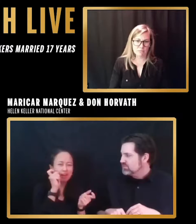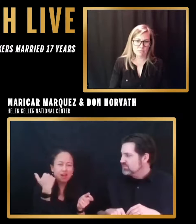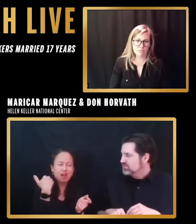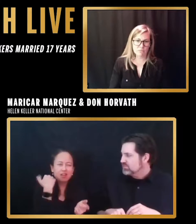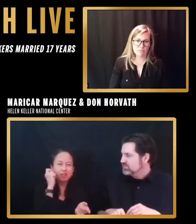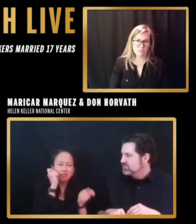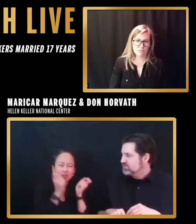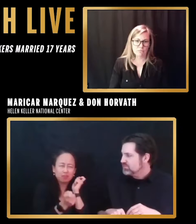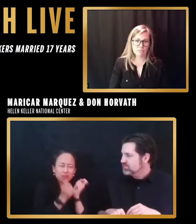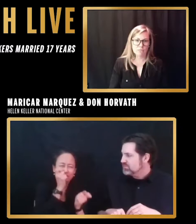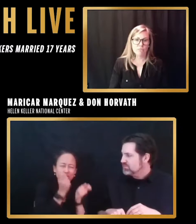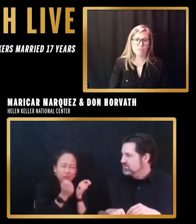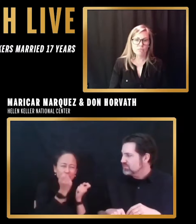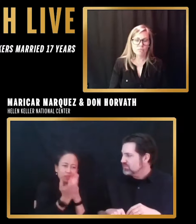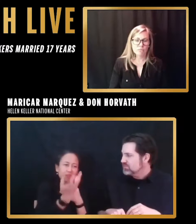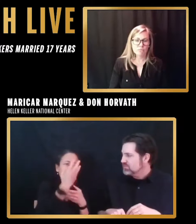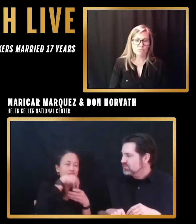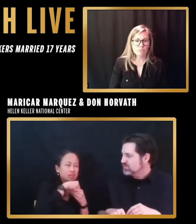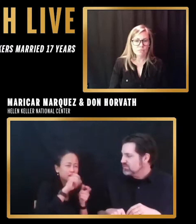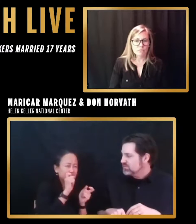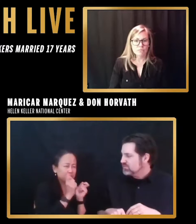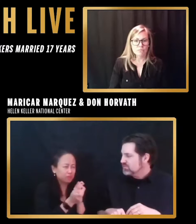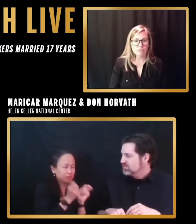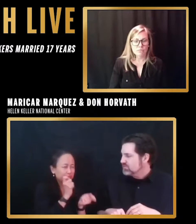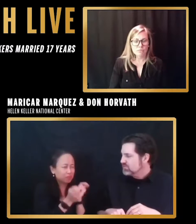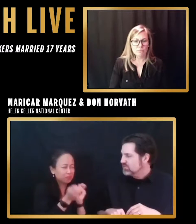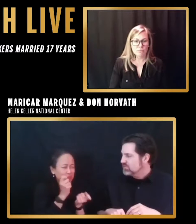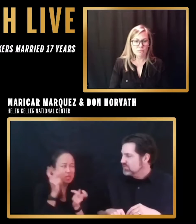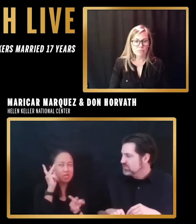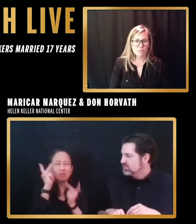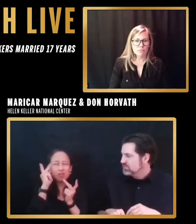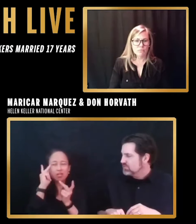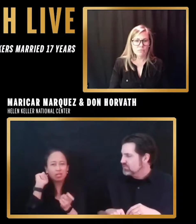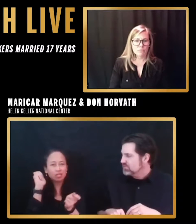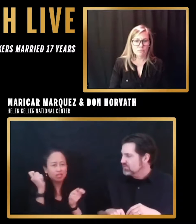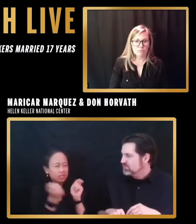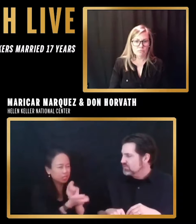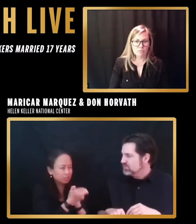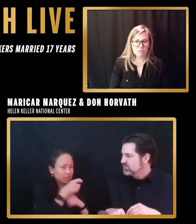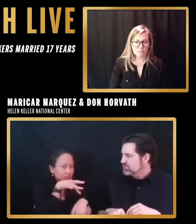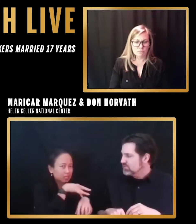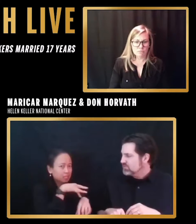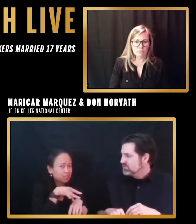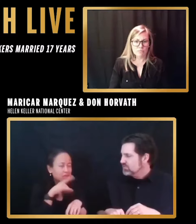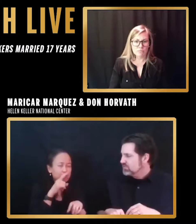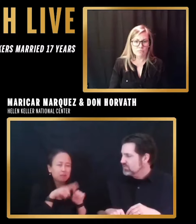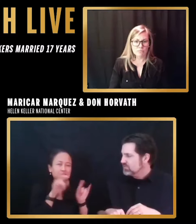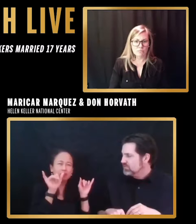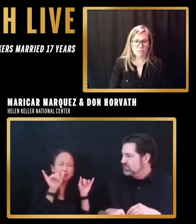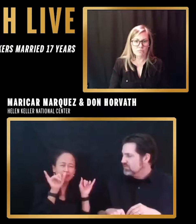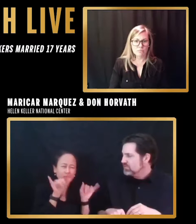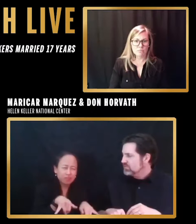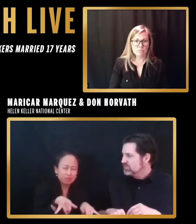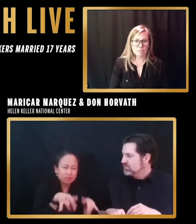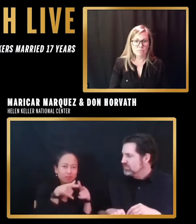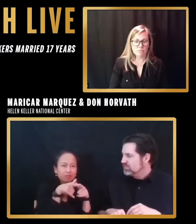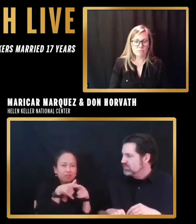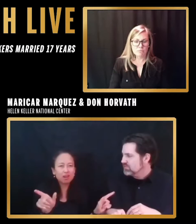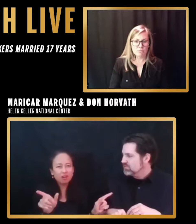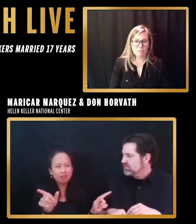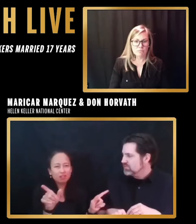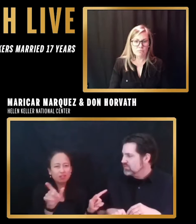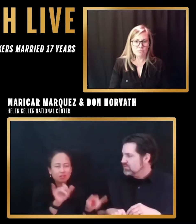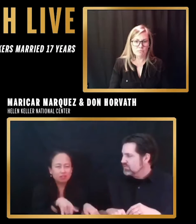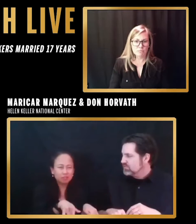I'm just, receiving it via touch instead of through vision. But there are certain accommodations that have to be made when you are adapting a